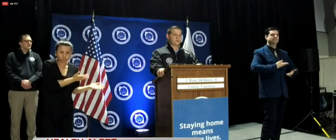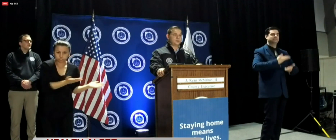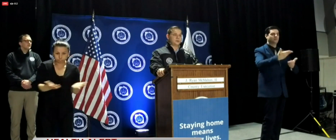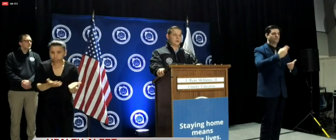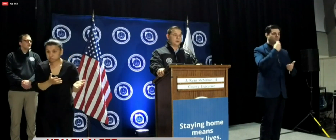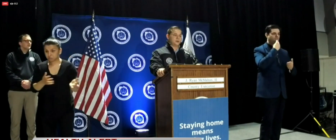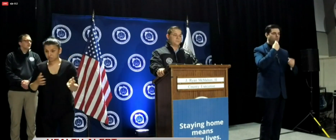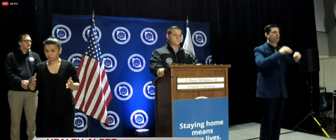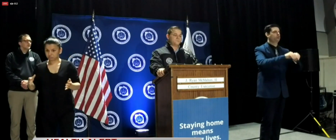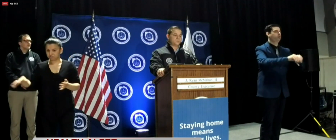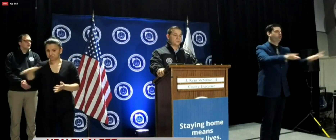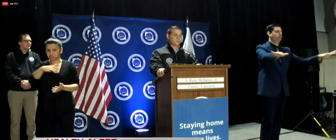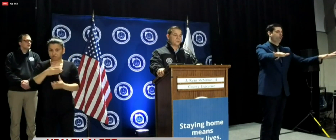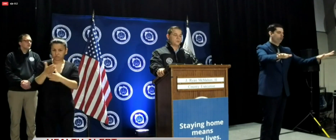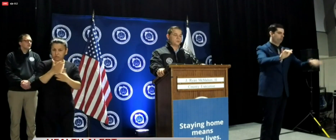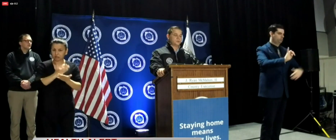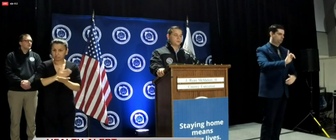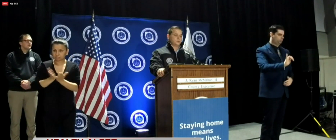religious